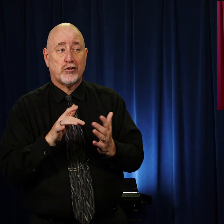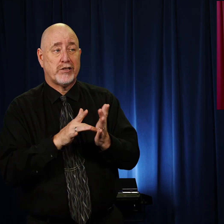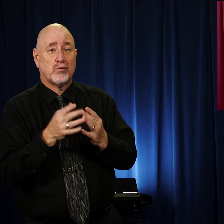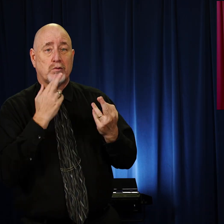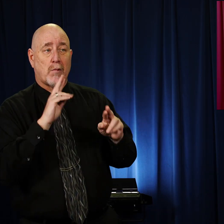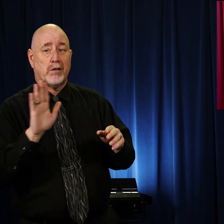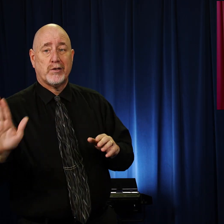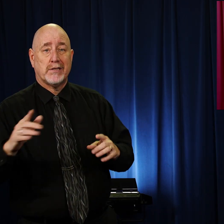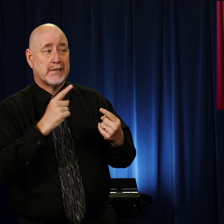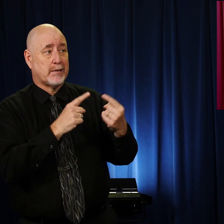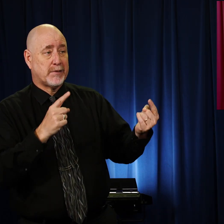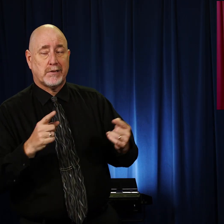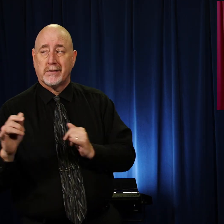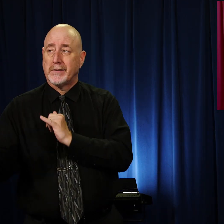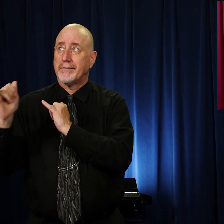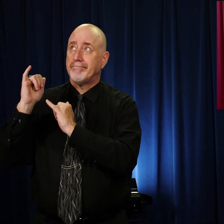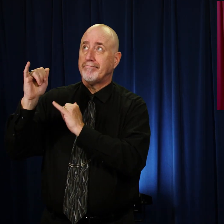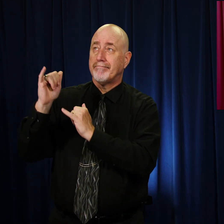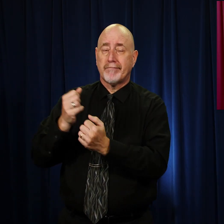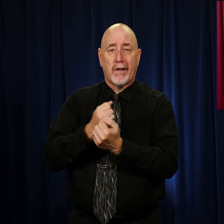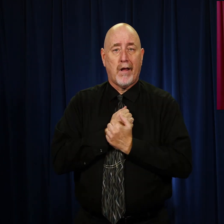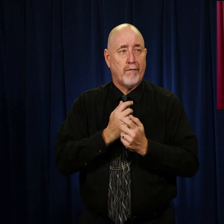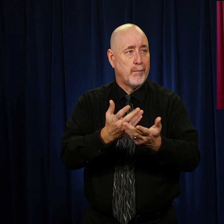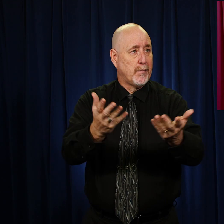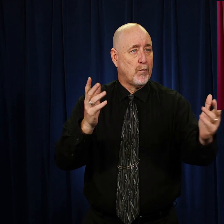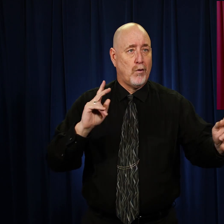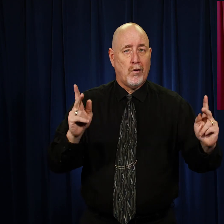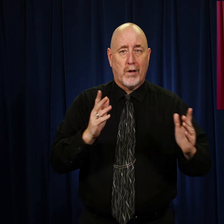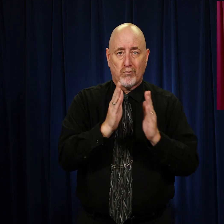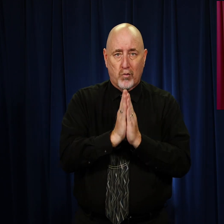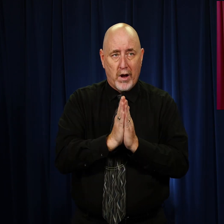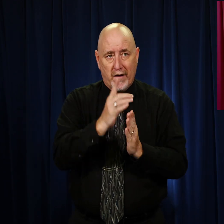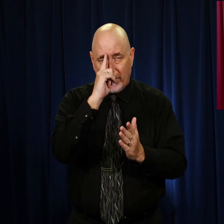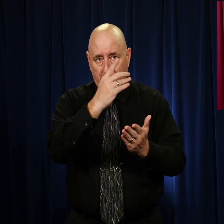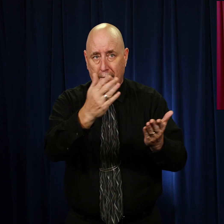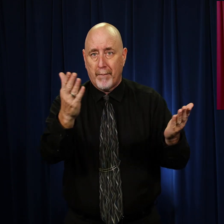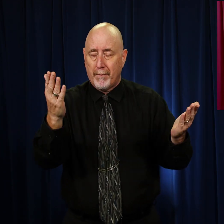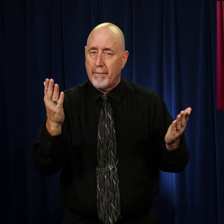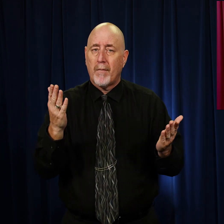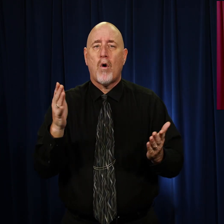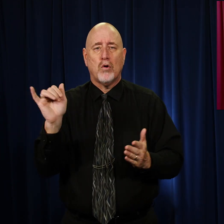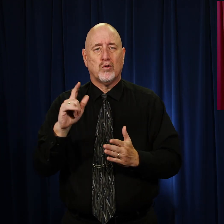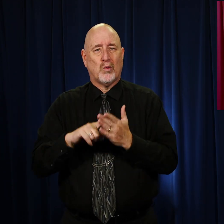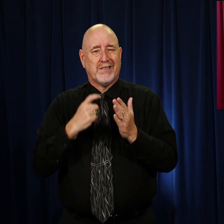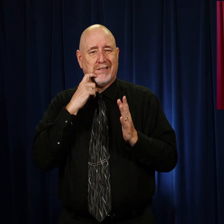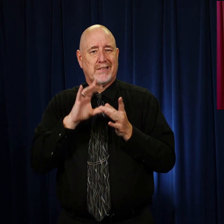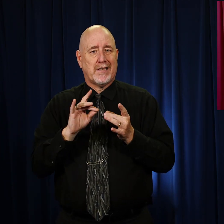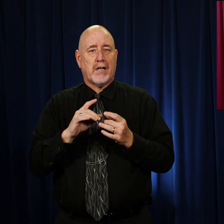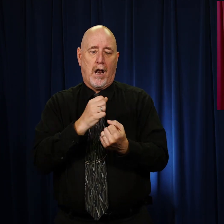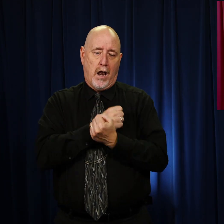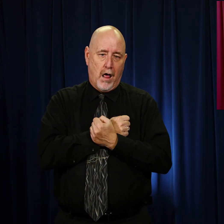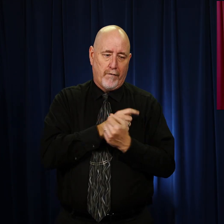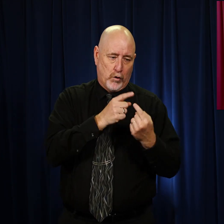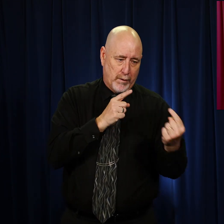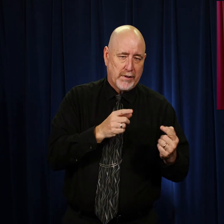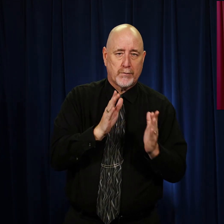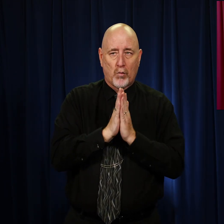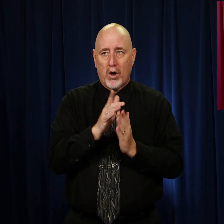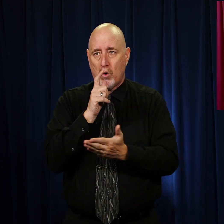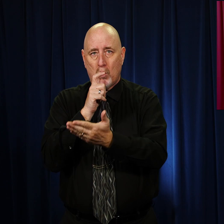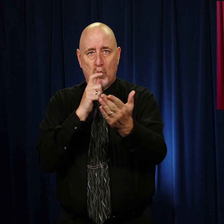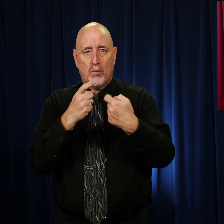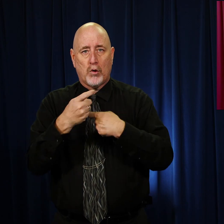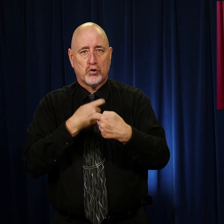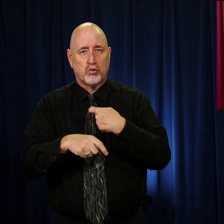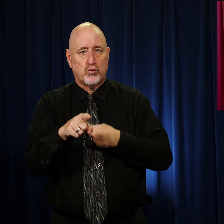and so should we. We should love people and we should pray for them, and that's also what he says. Love your enemies, pray for those